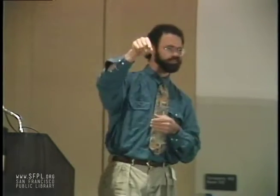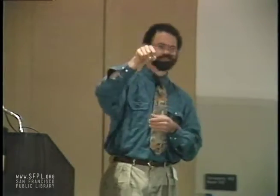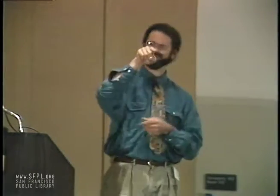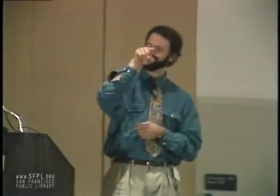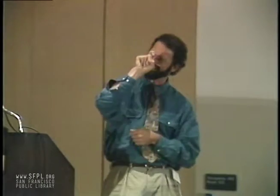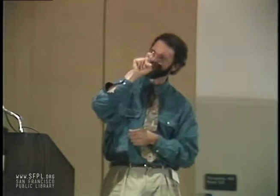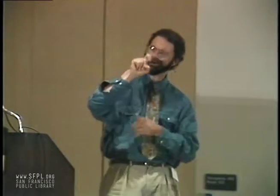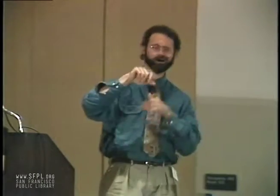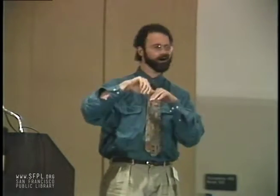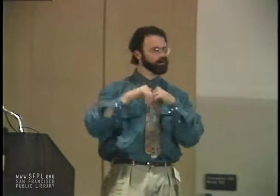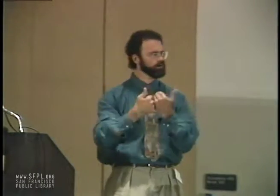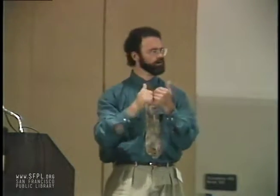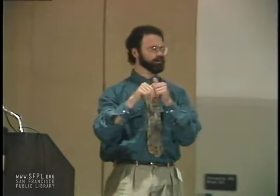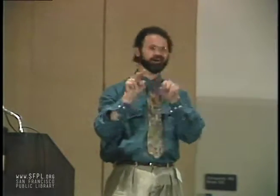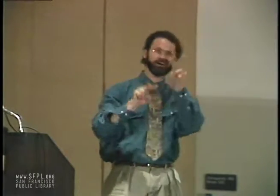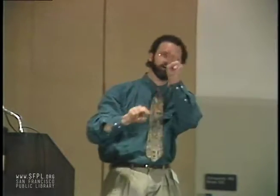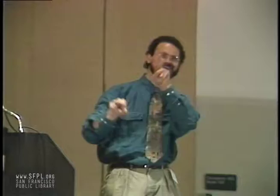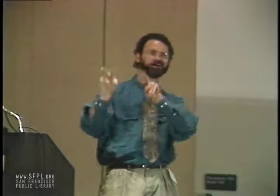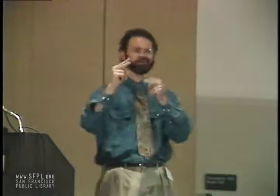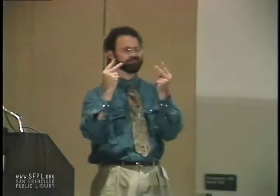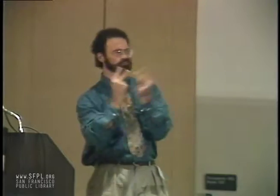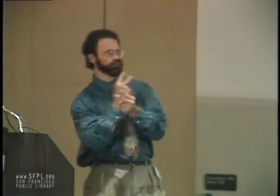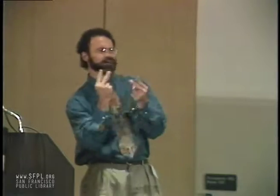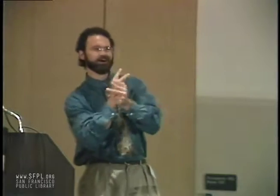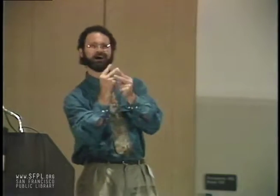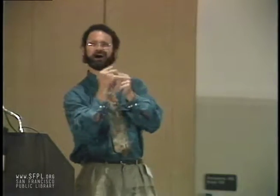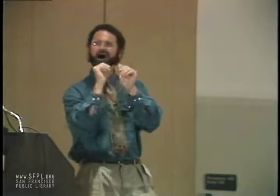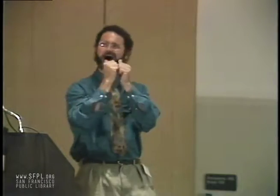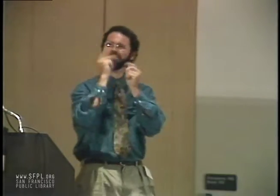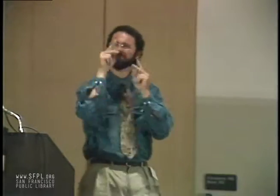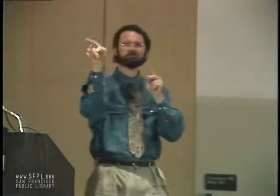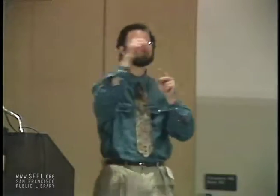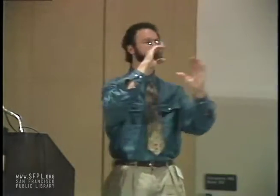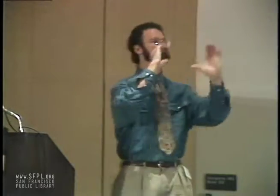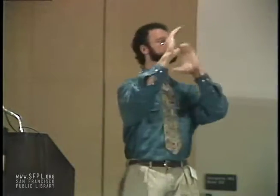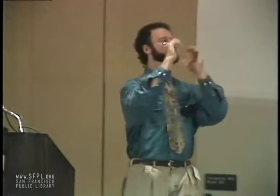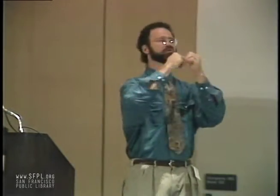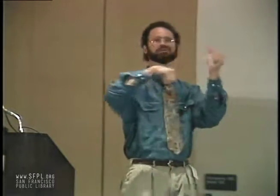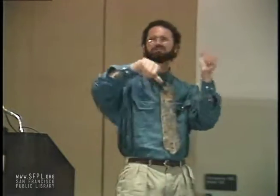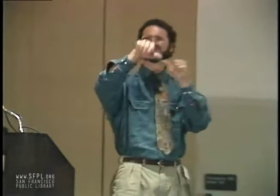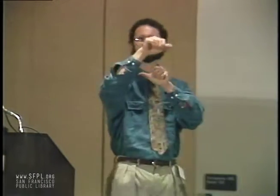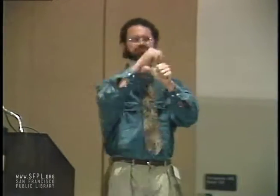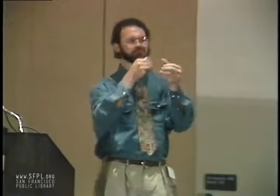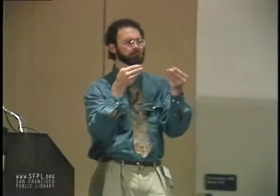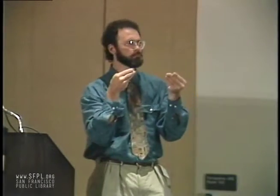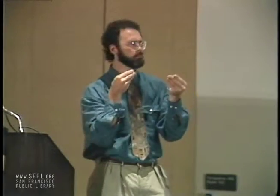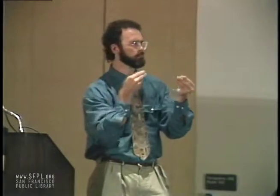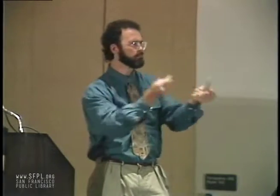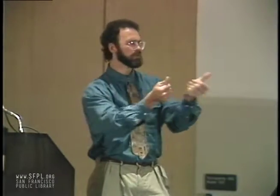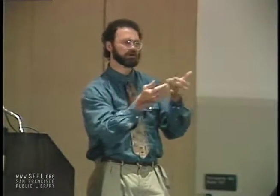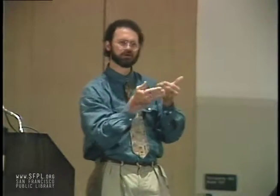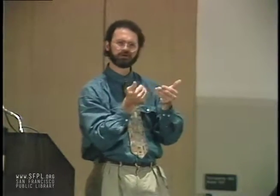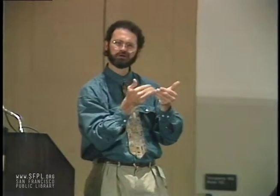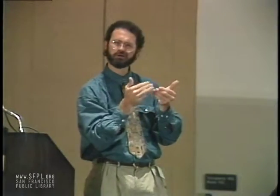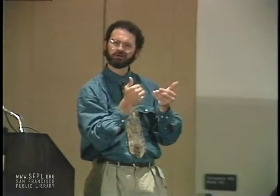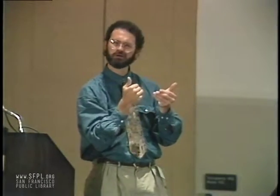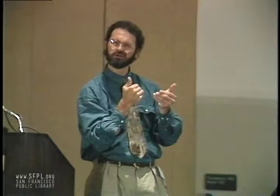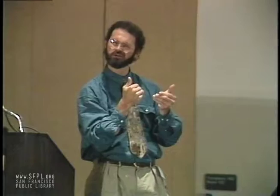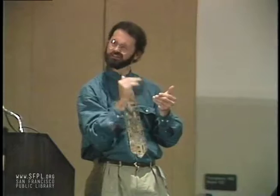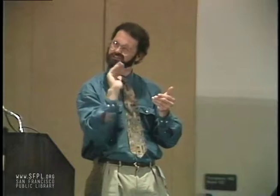How would she know that someone was there? And that was incredibly puzzling to this young boy. You know, how can these people communicate so smoothly